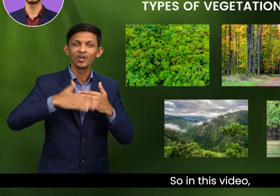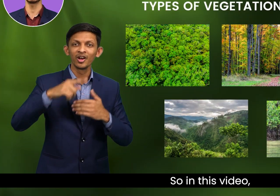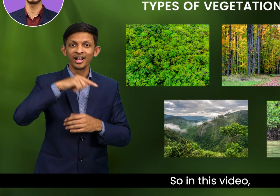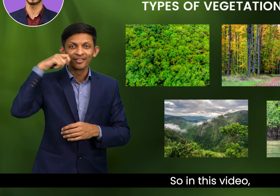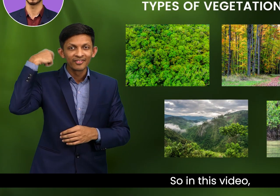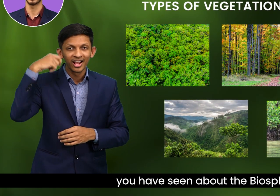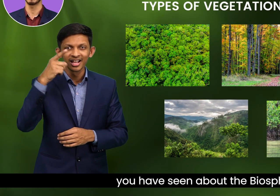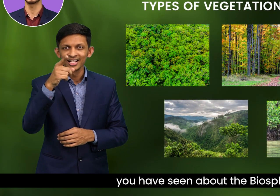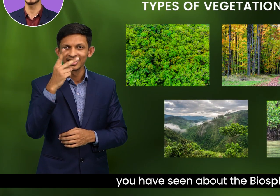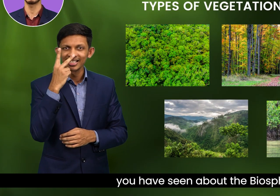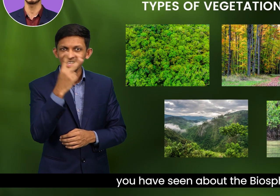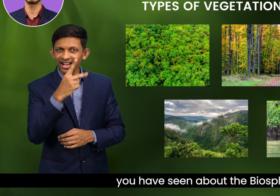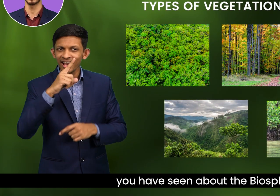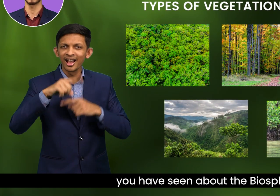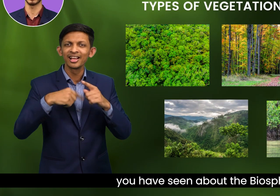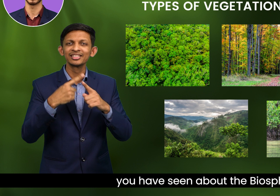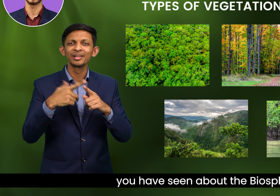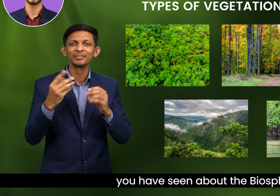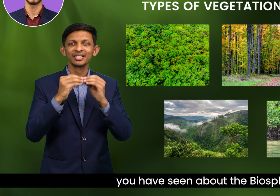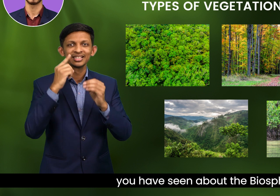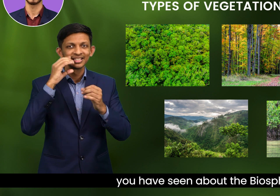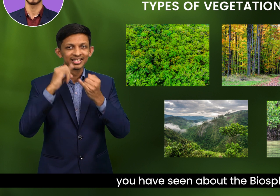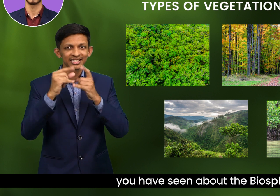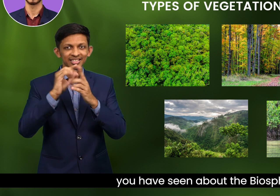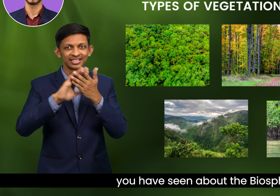So in this video, we have seen about the biosphere,